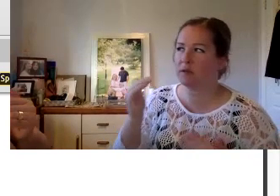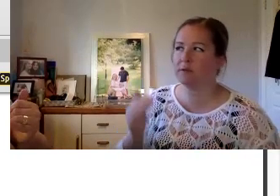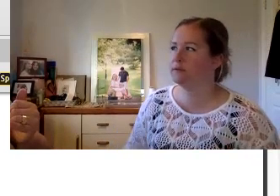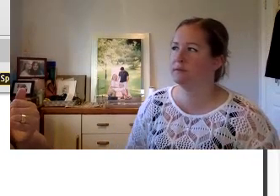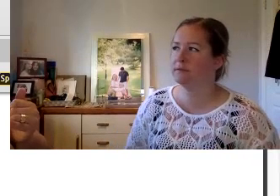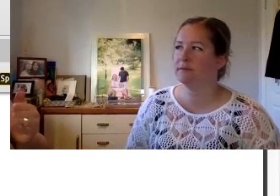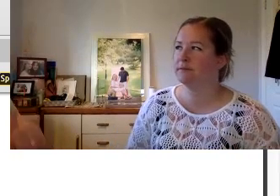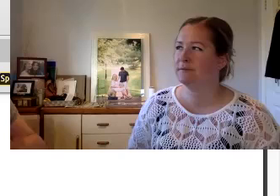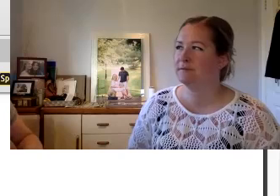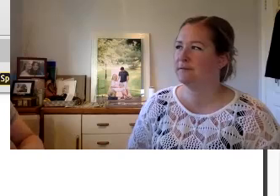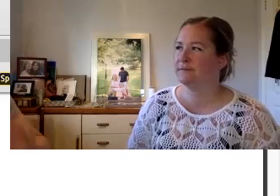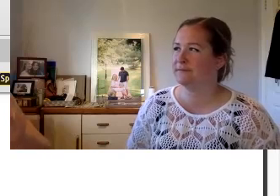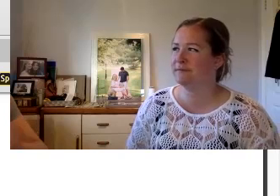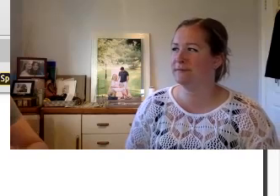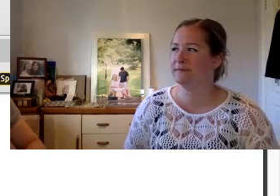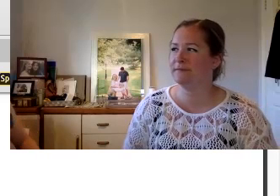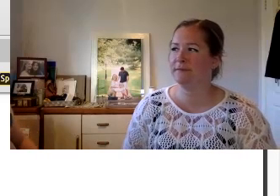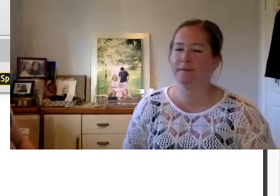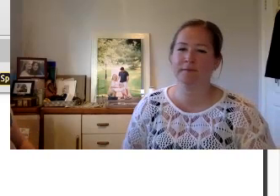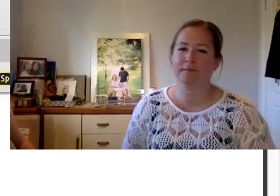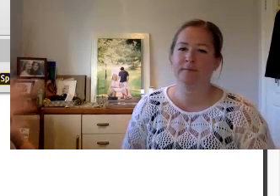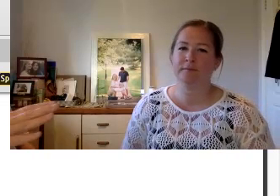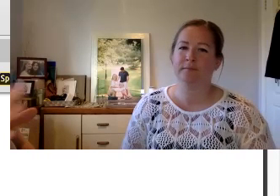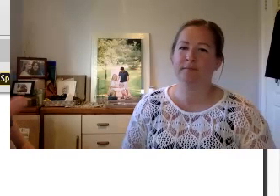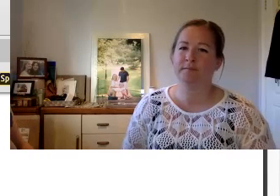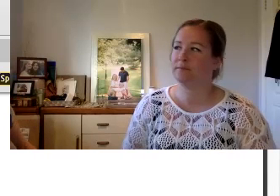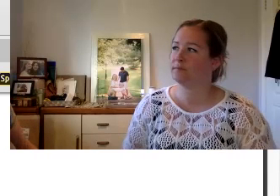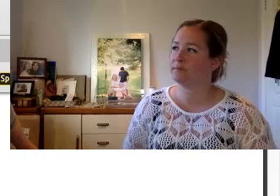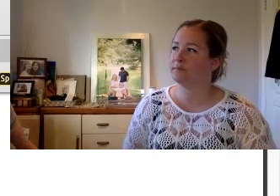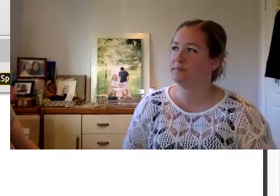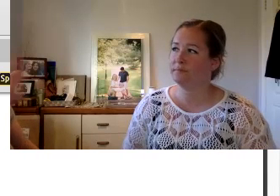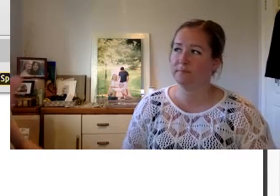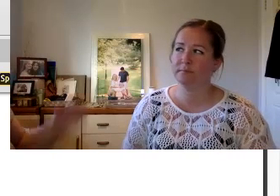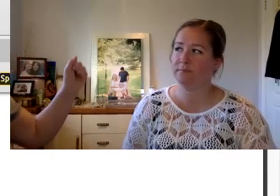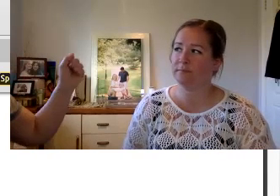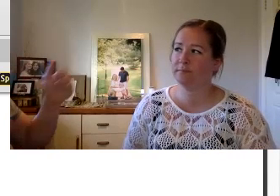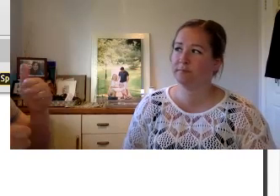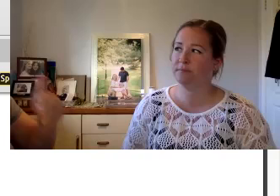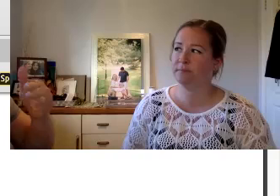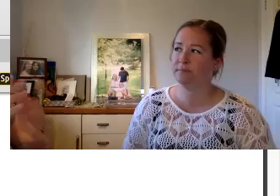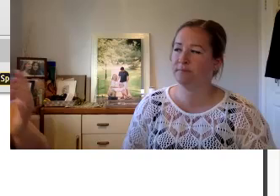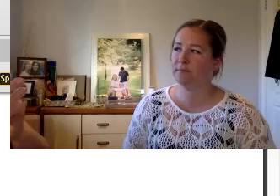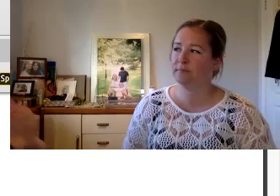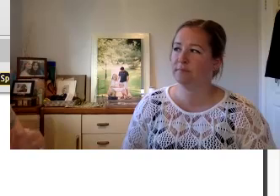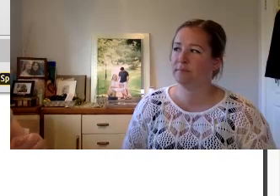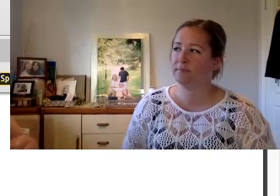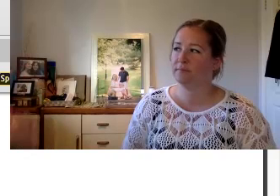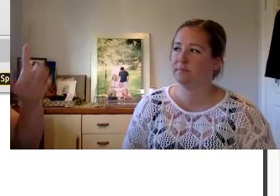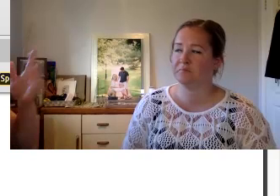it, but right now, let's keep it simple using your dominant hand with your right hand or left hand, whichever one you feel